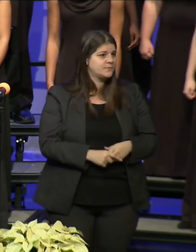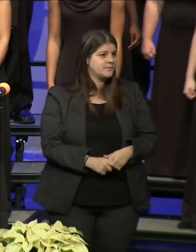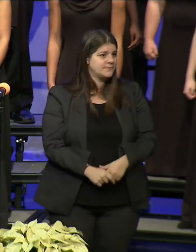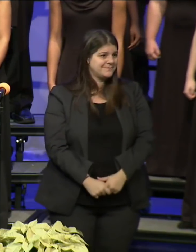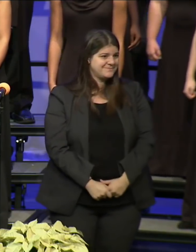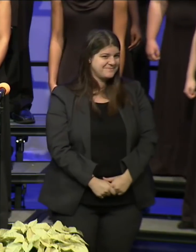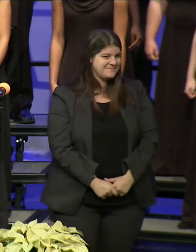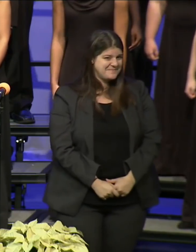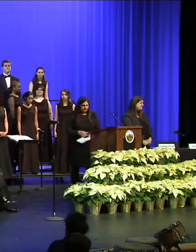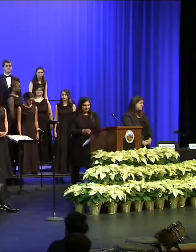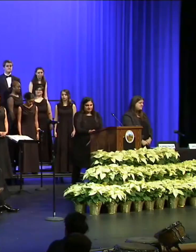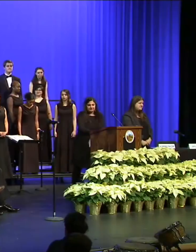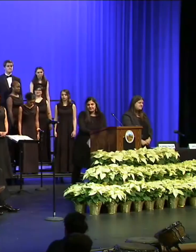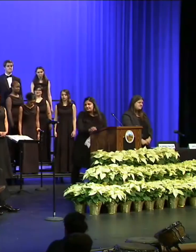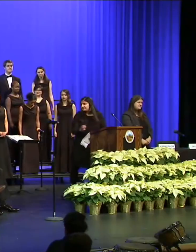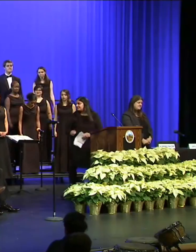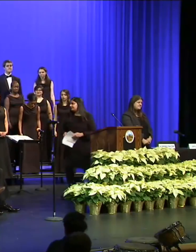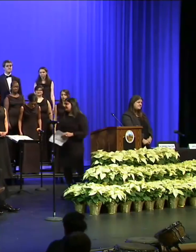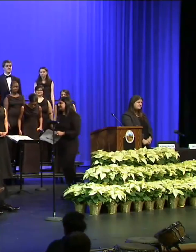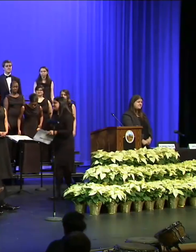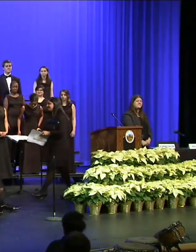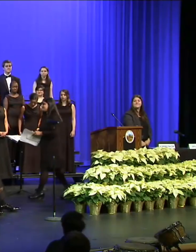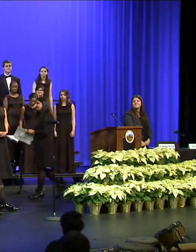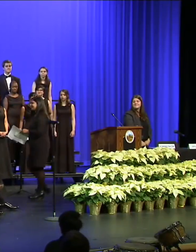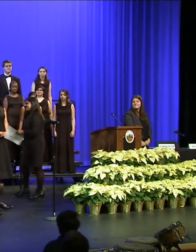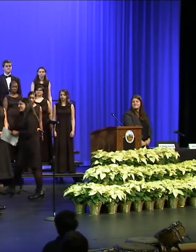Craig Axler.